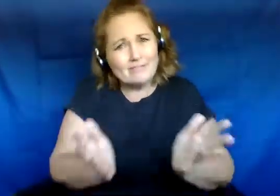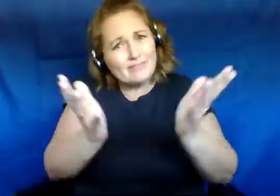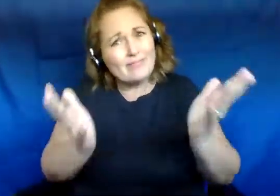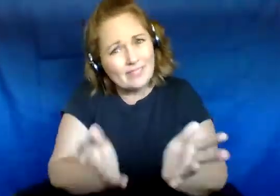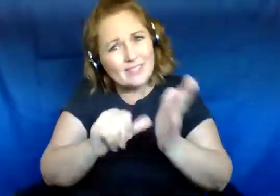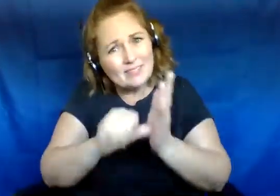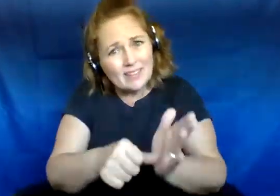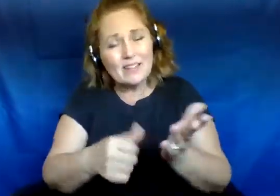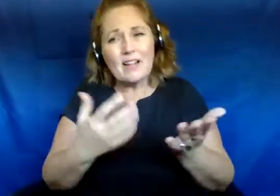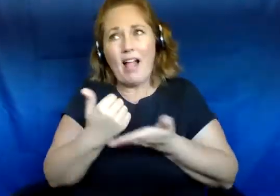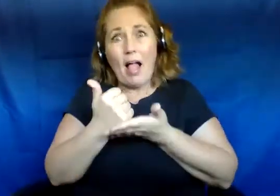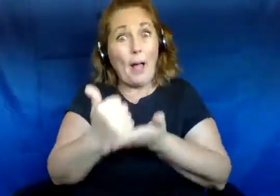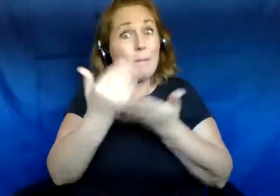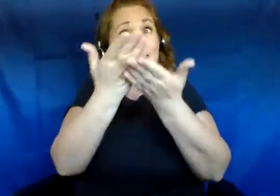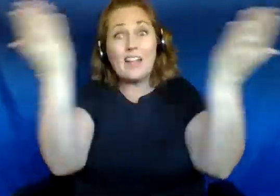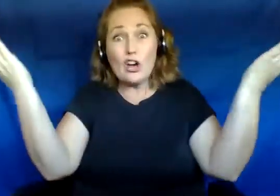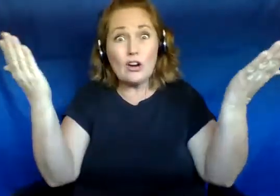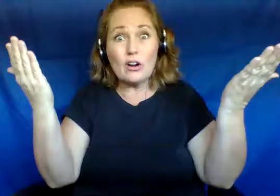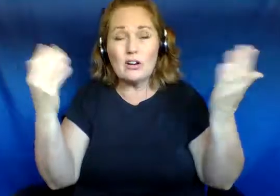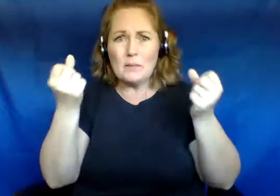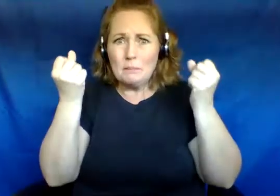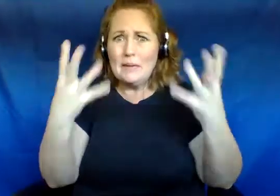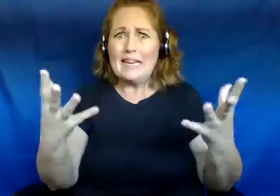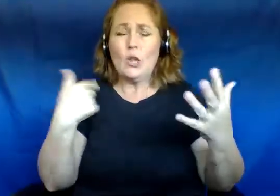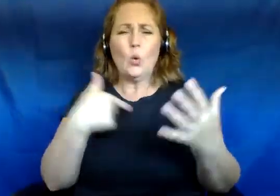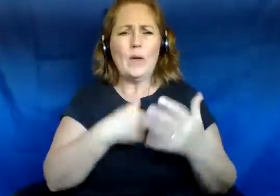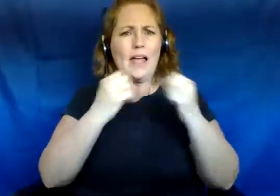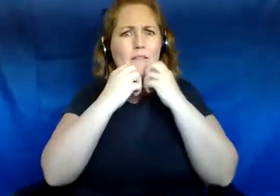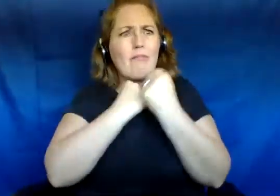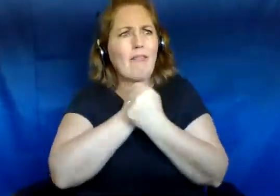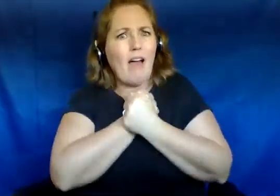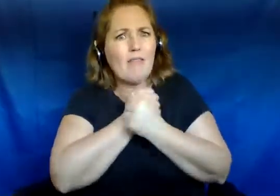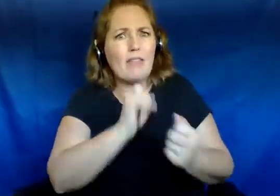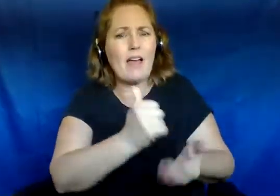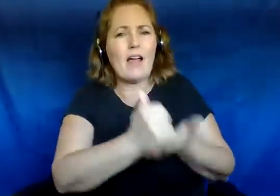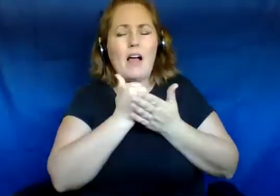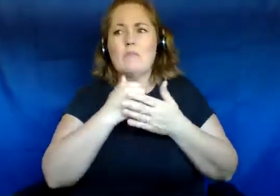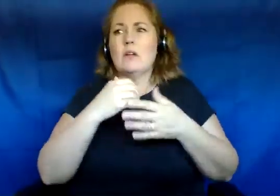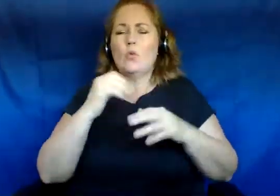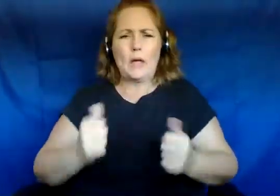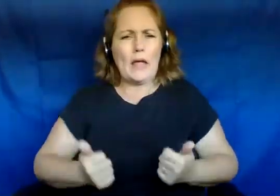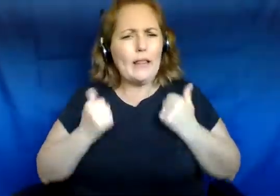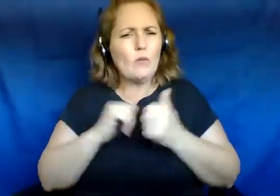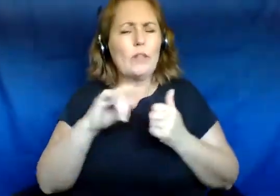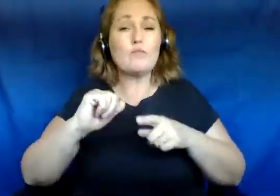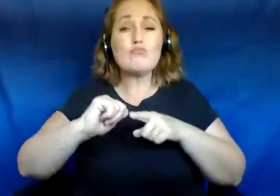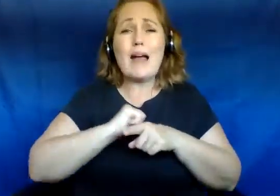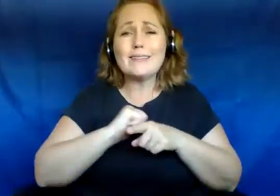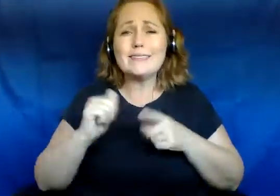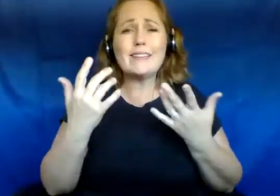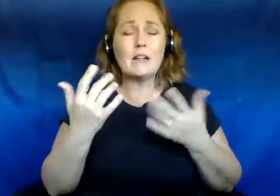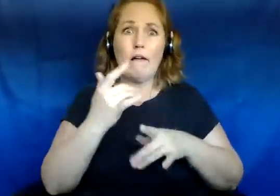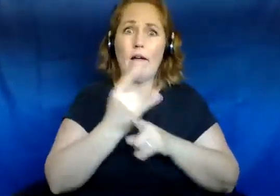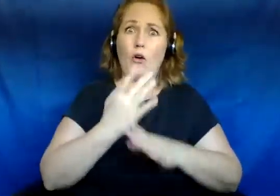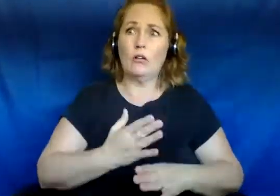is help that we can love and live with. Practicing alcoholics. We can love. I